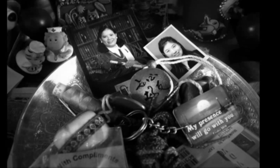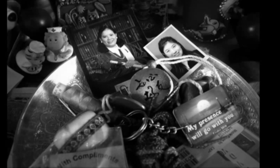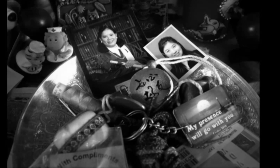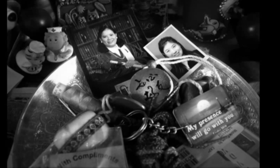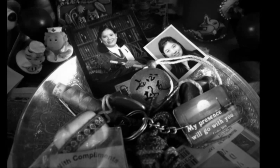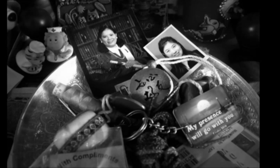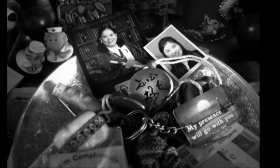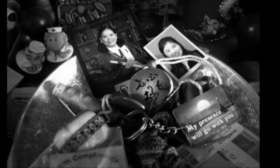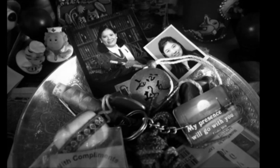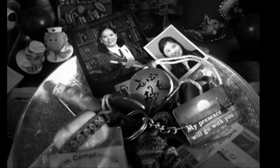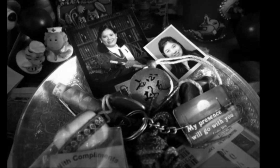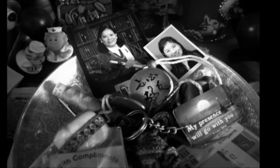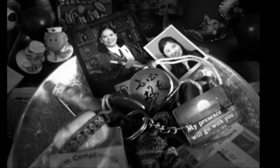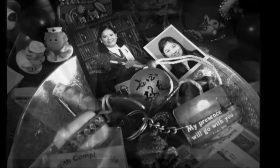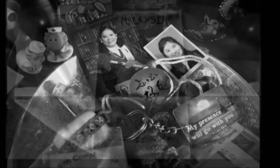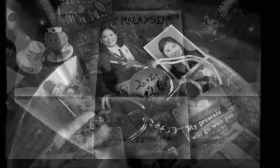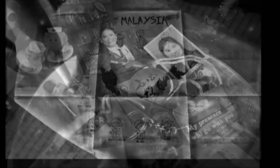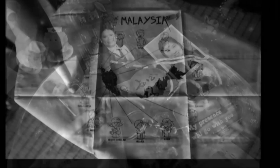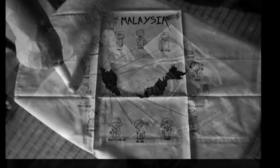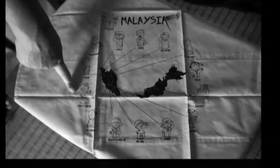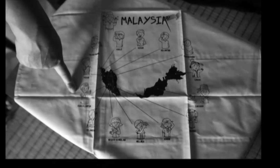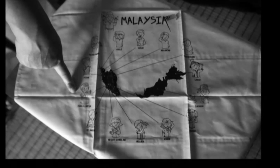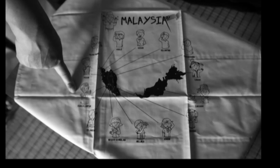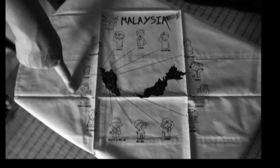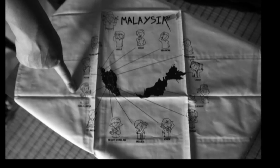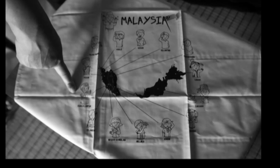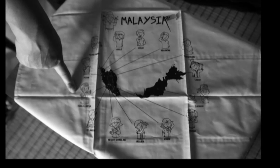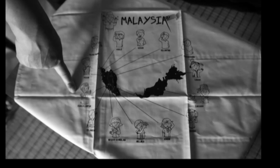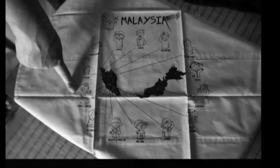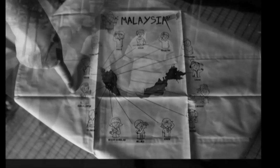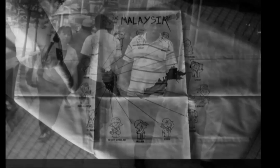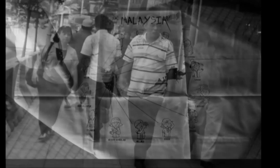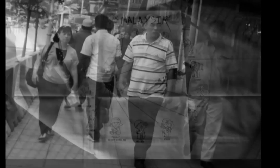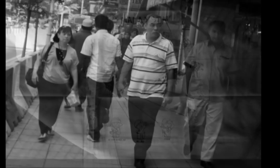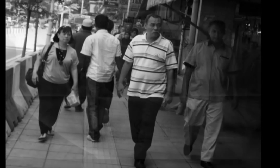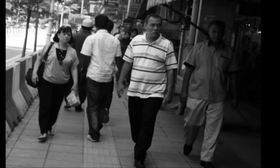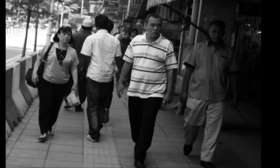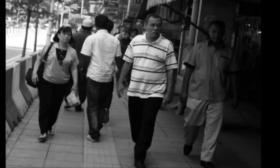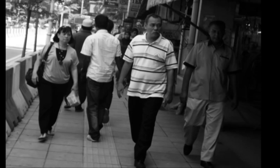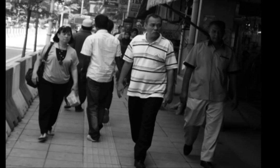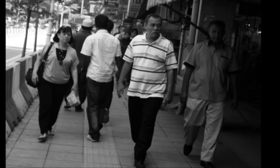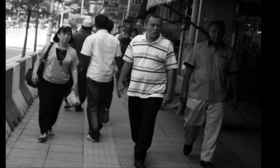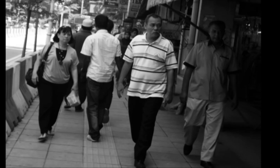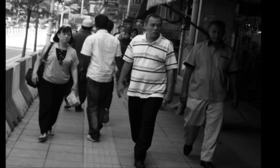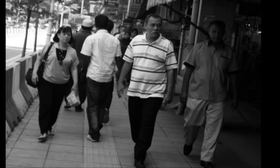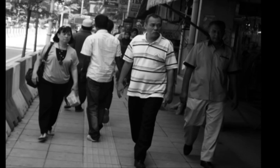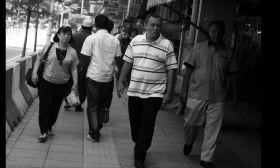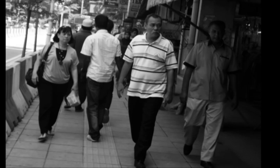very excited to reach 50. I don't know why. I'm from Kuala Lumpur. Although my parents are born in Melaka, local